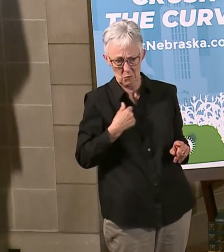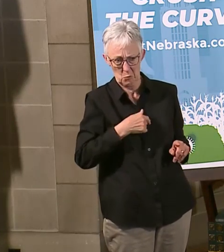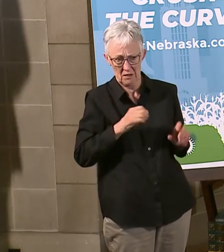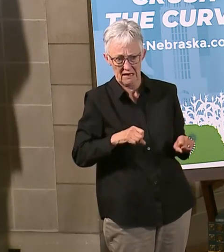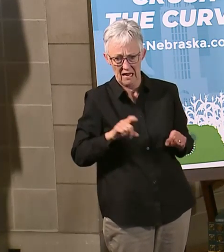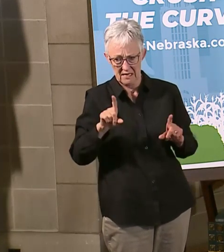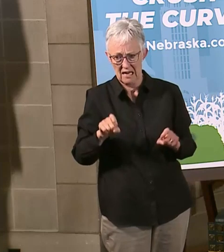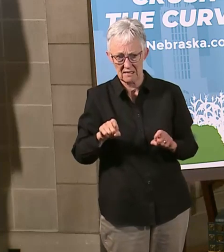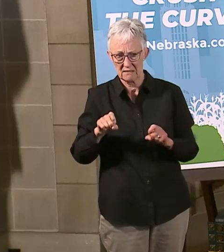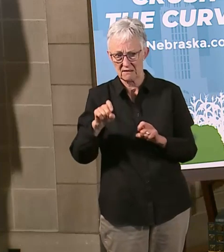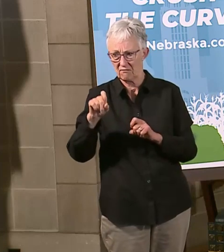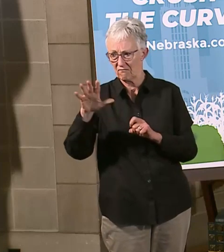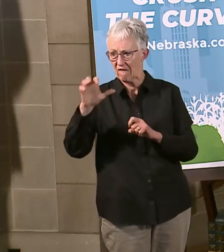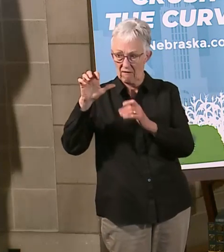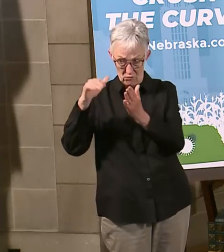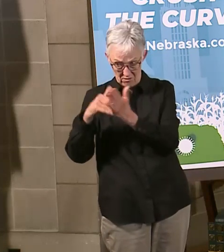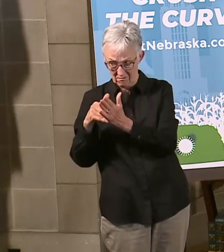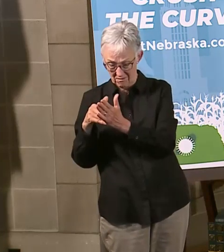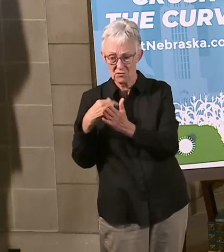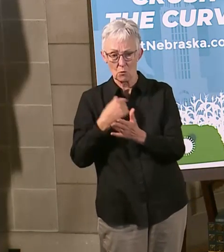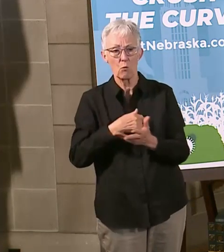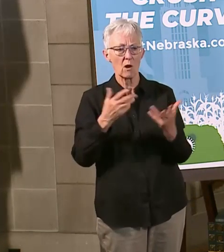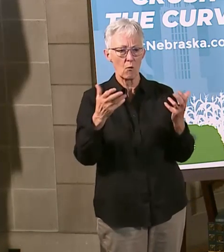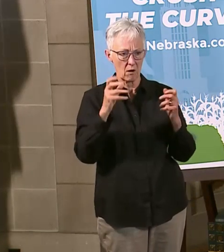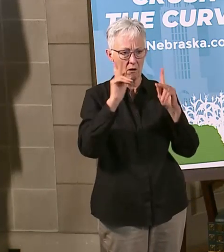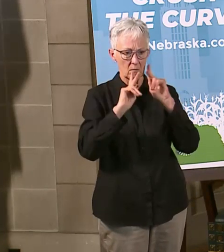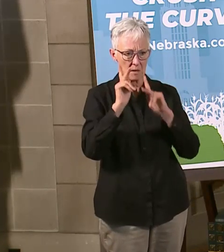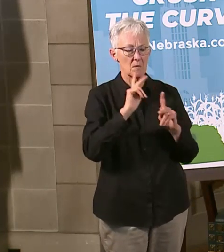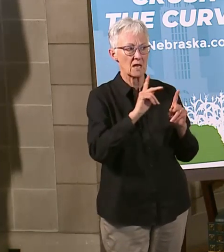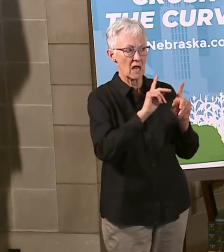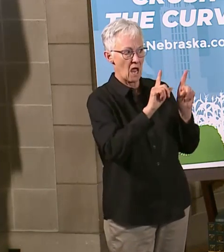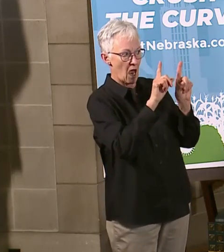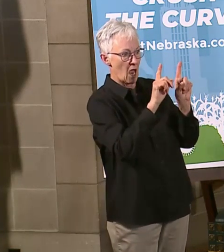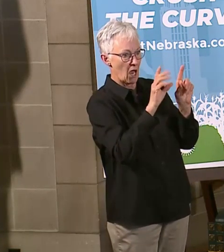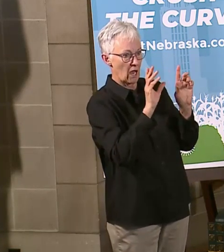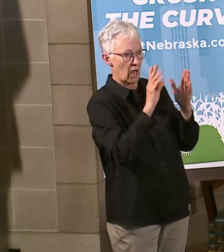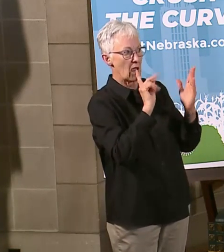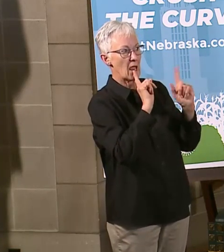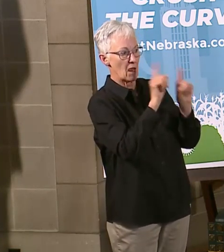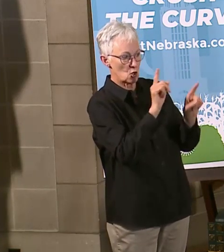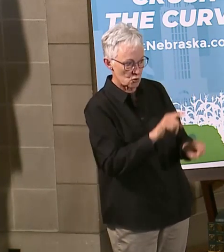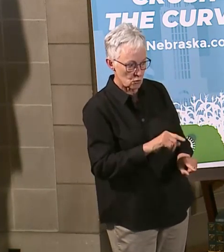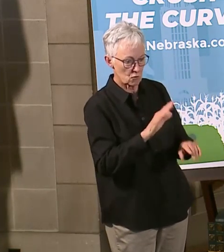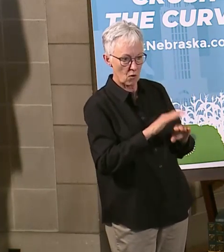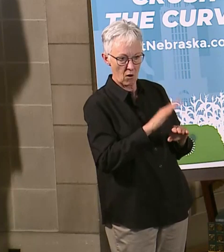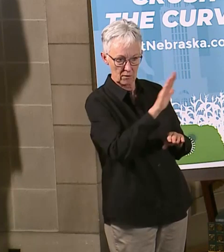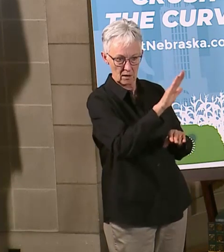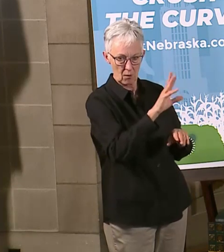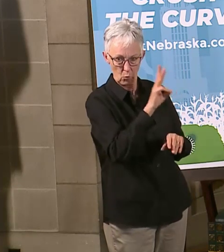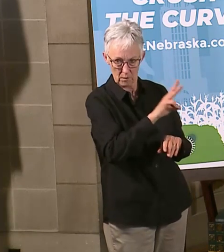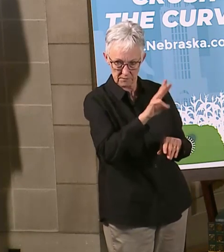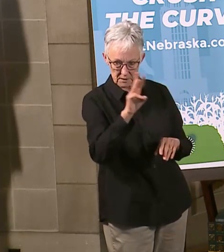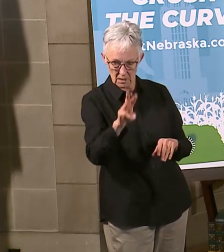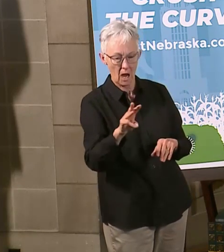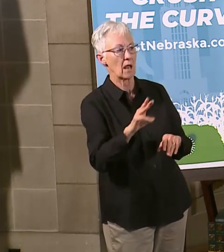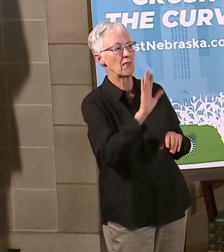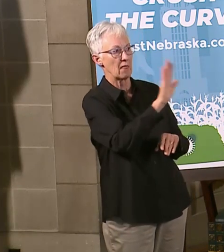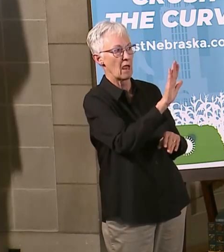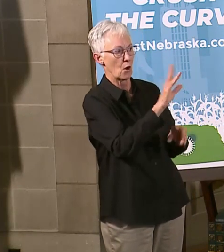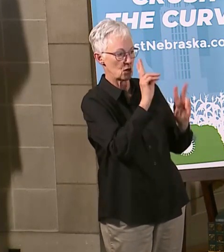to get the assessment. If it's appropriate, we're going to test you, and then we'll trace all the people you've been connected with to make sure they're all